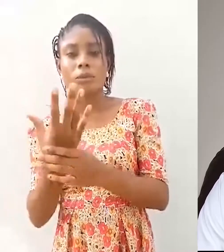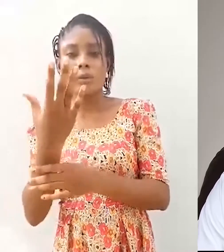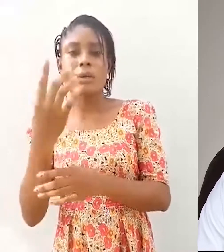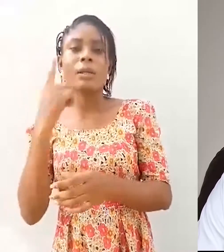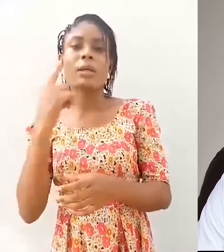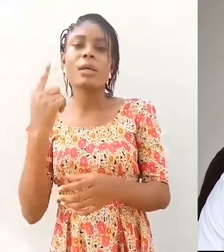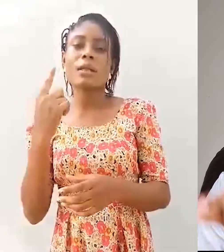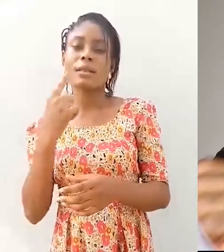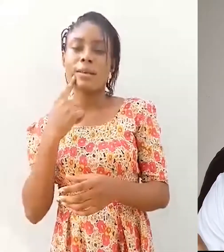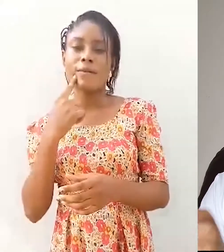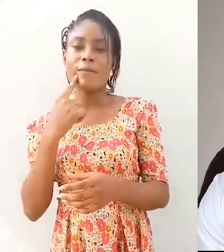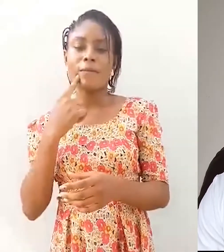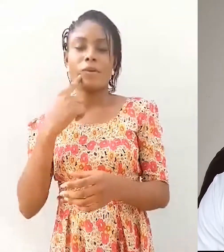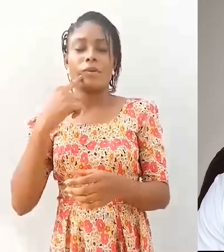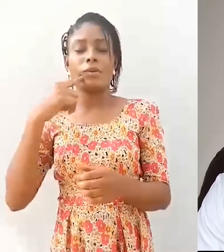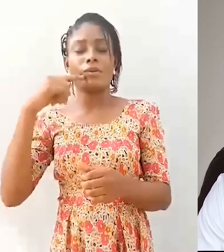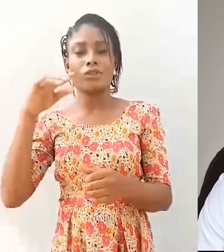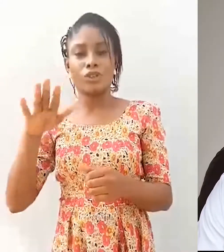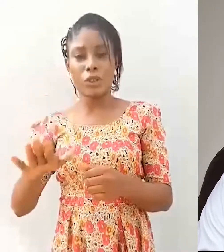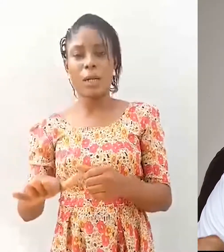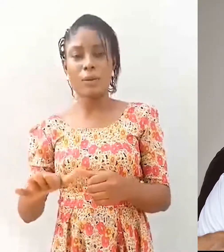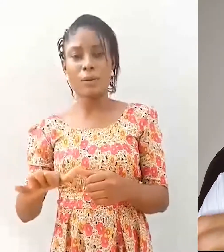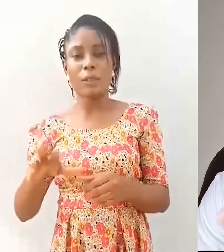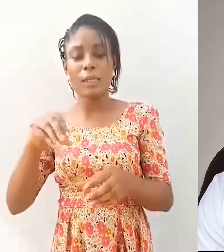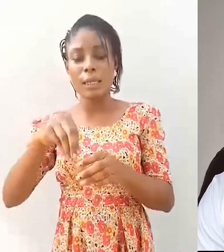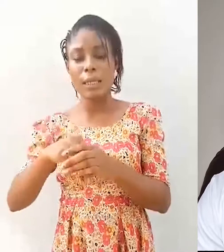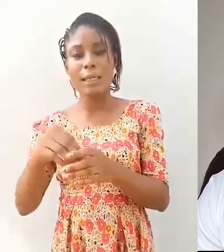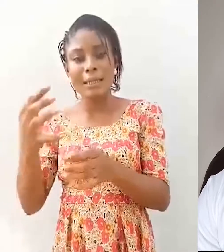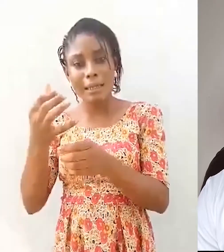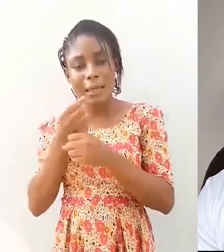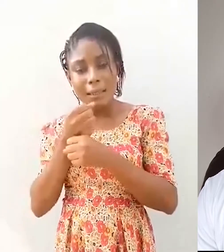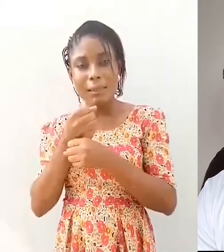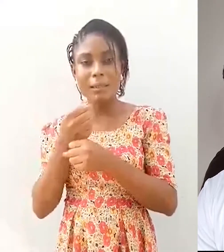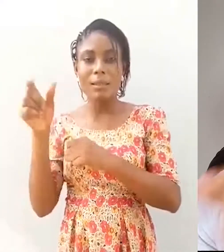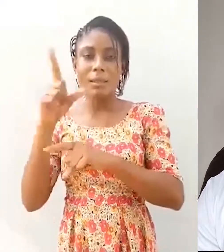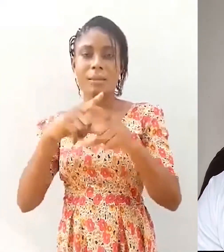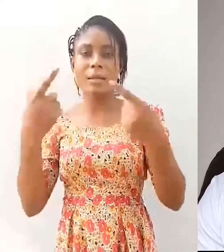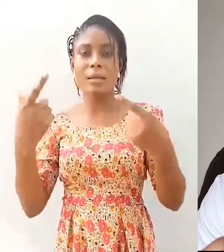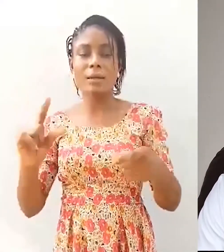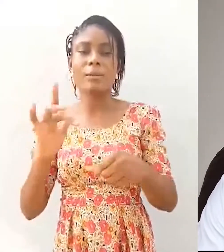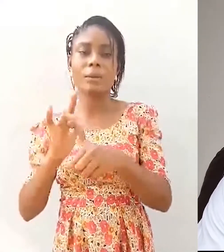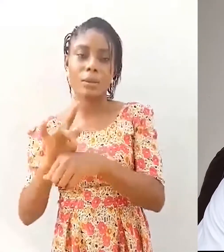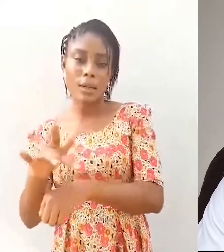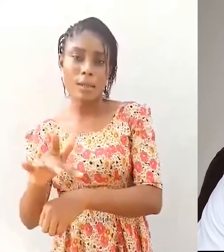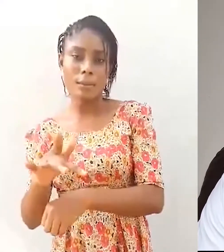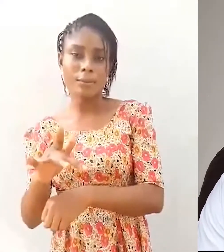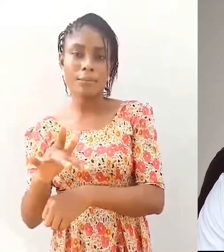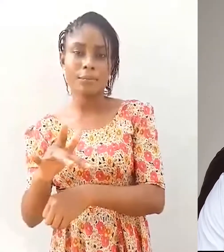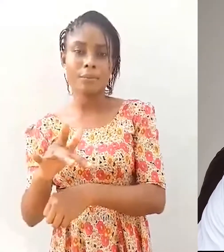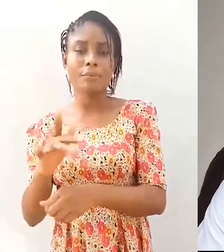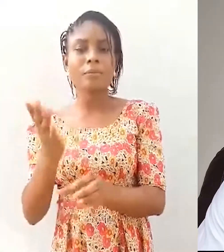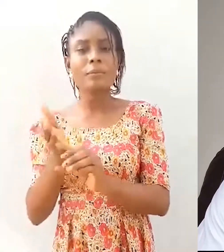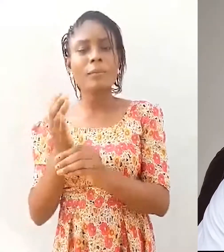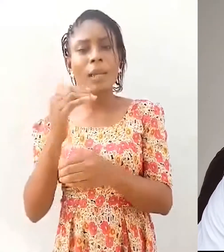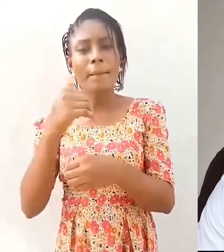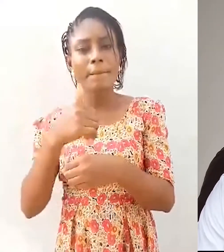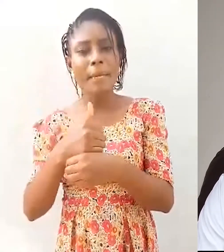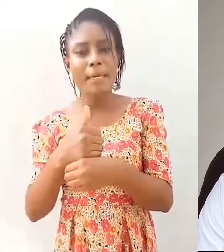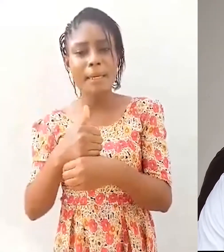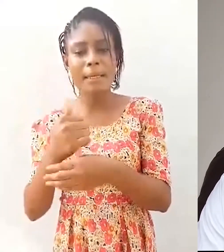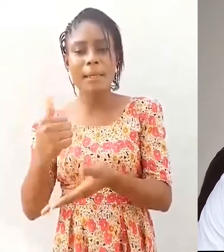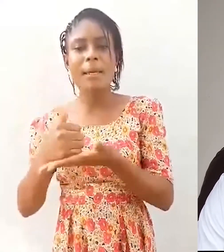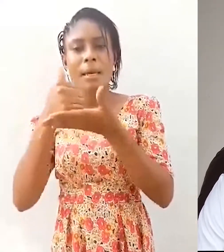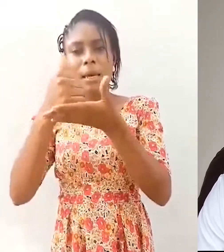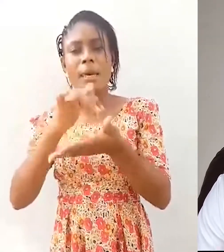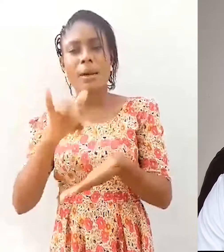of raising a deaf child in acquiring sign language early.